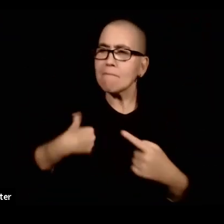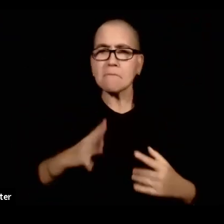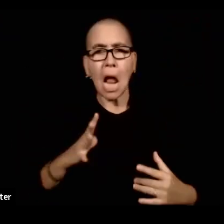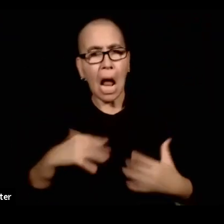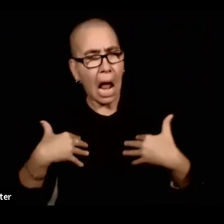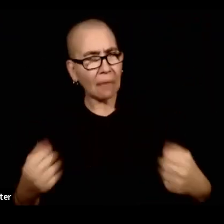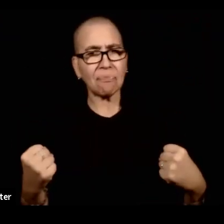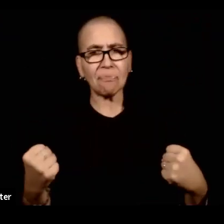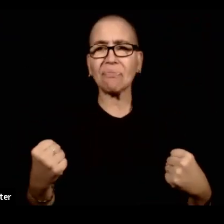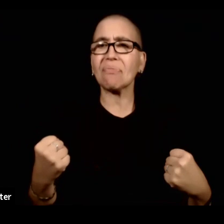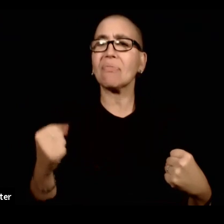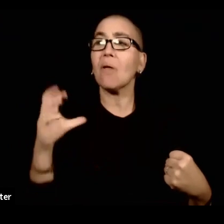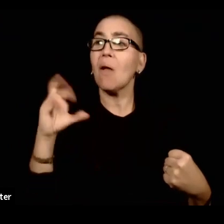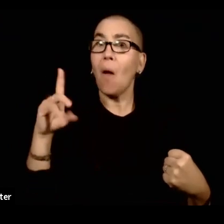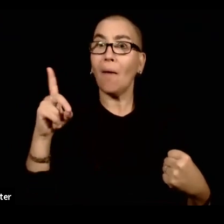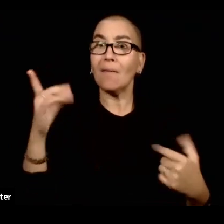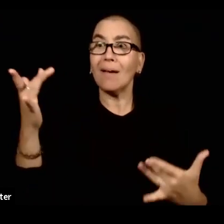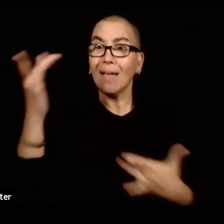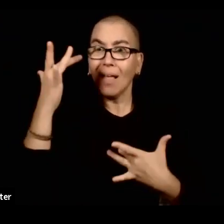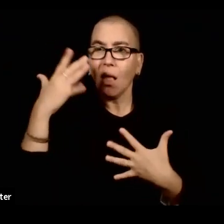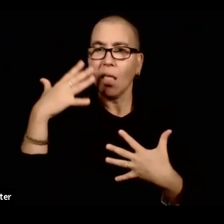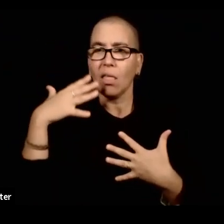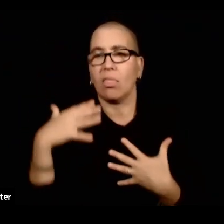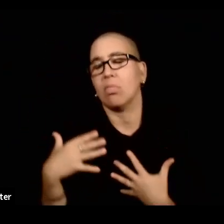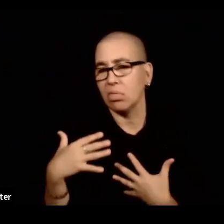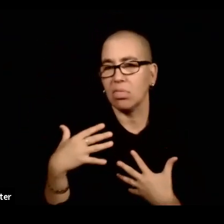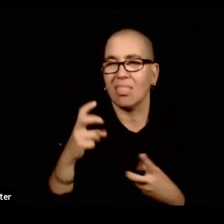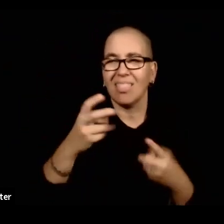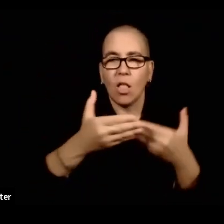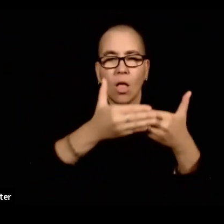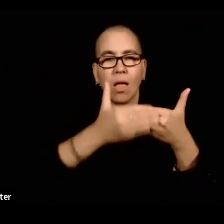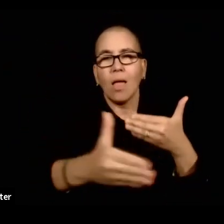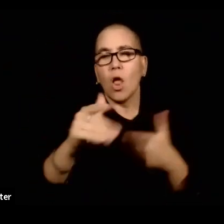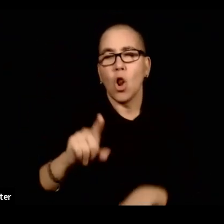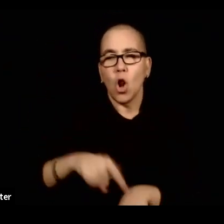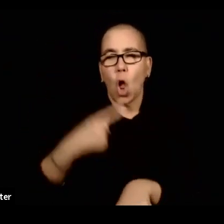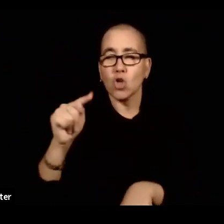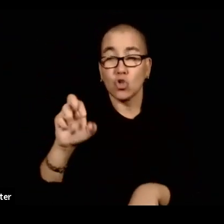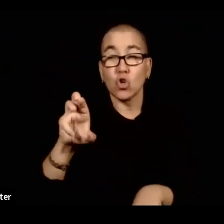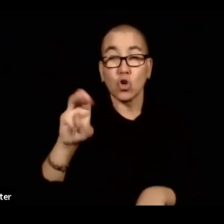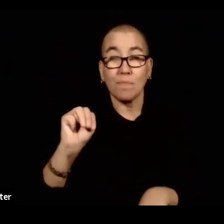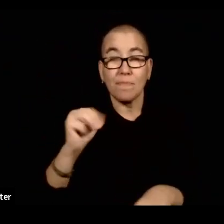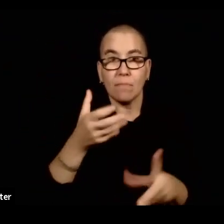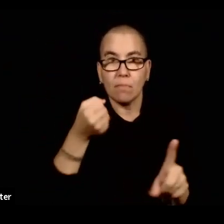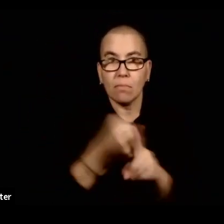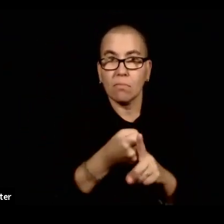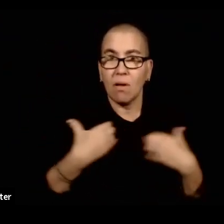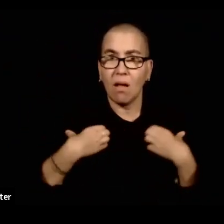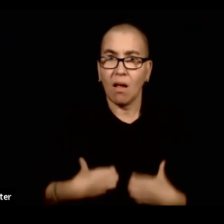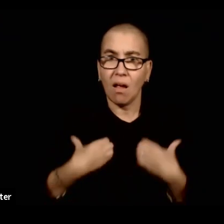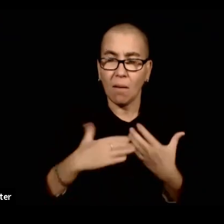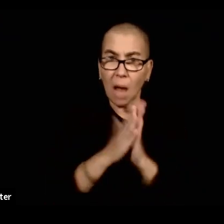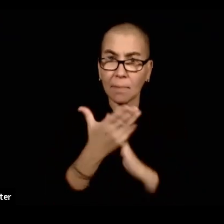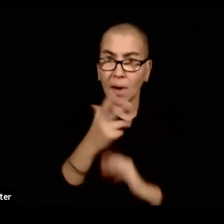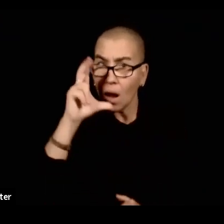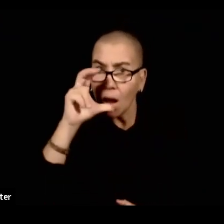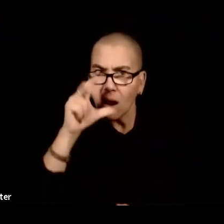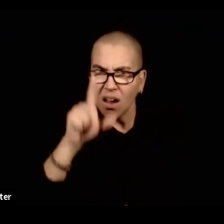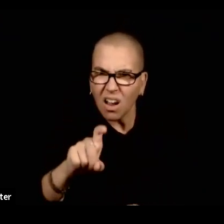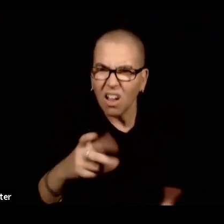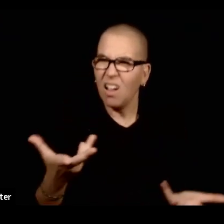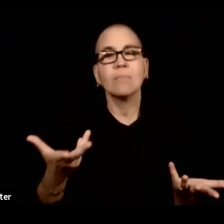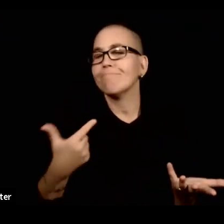issues they may have. But at this point, that's not part of our current case investigation process. As